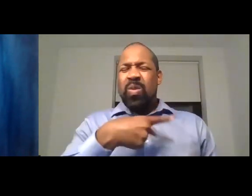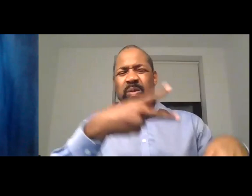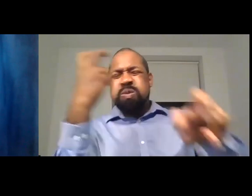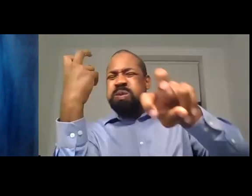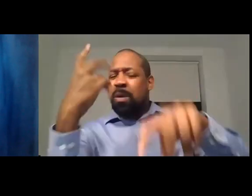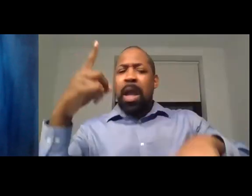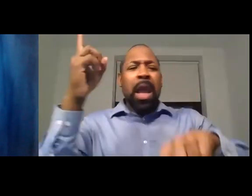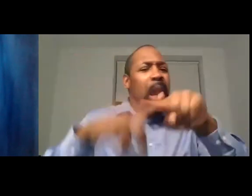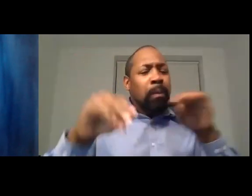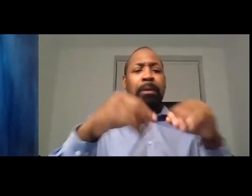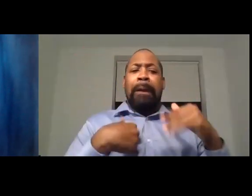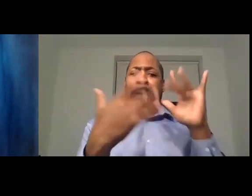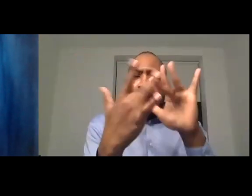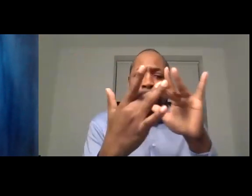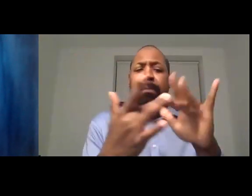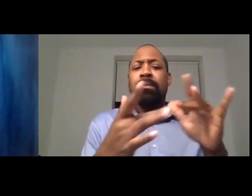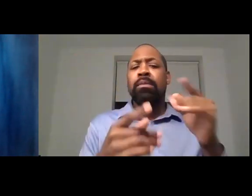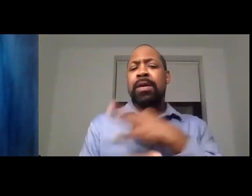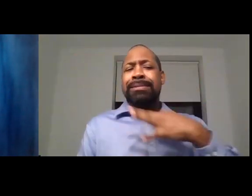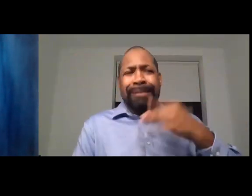Started kind of getting tired, fatigued.